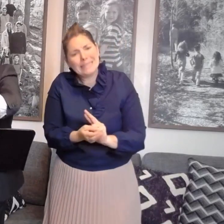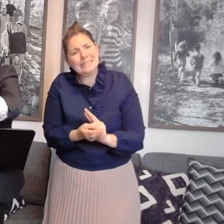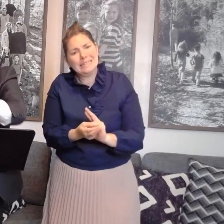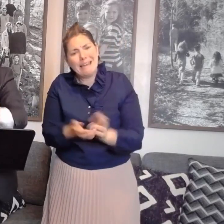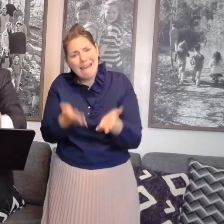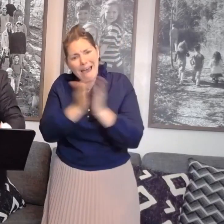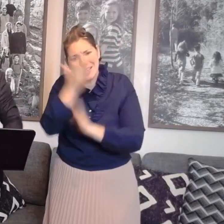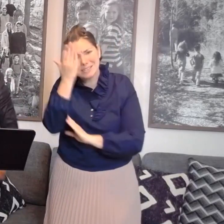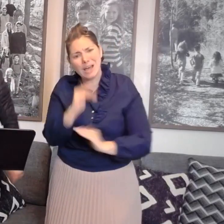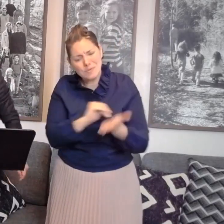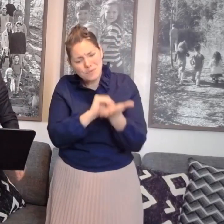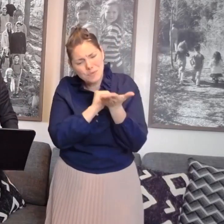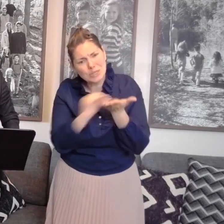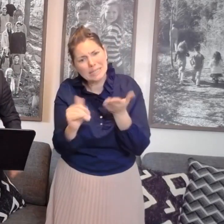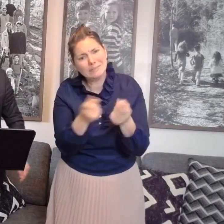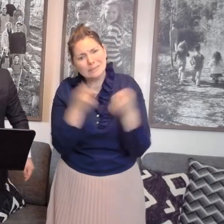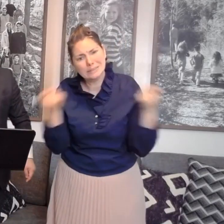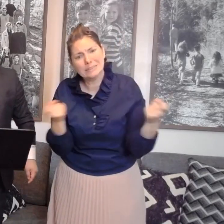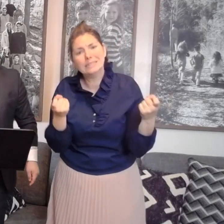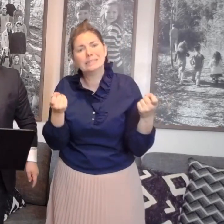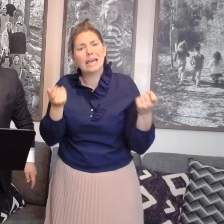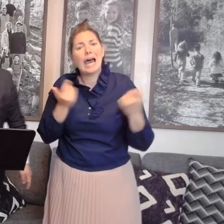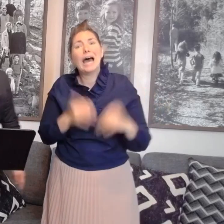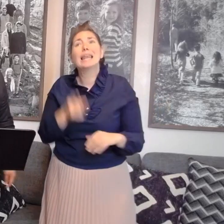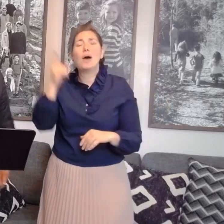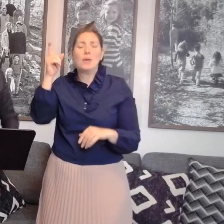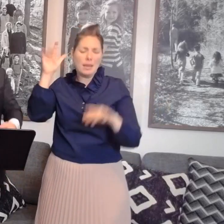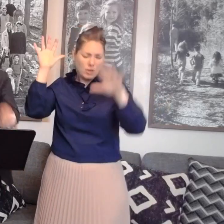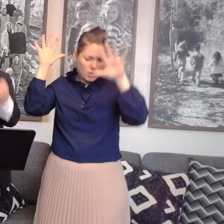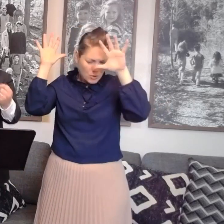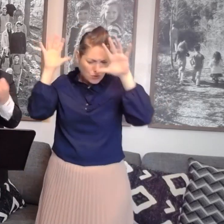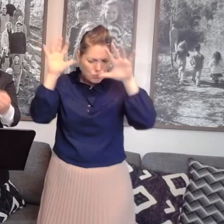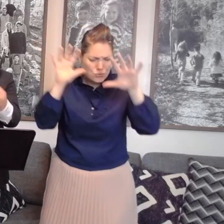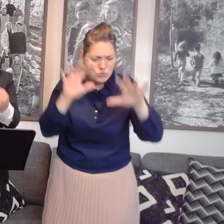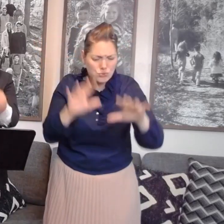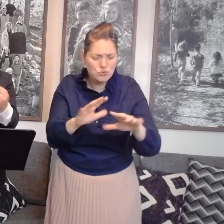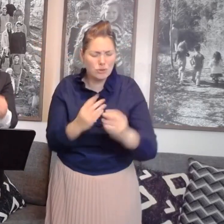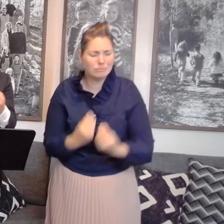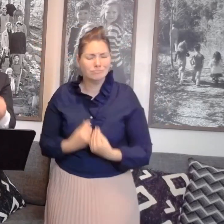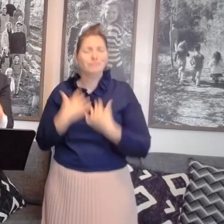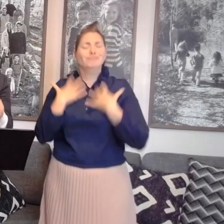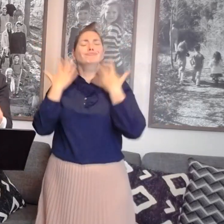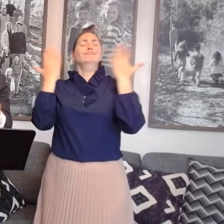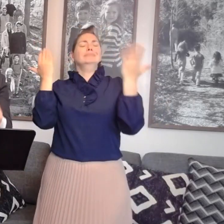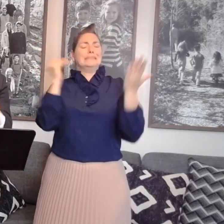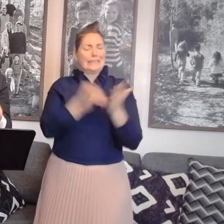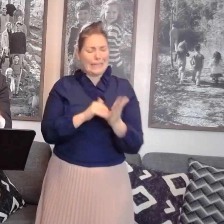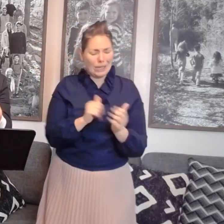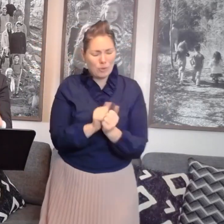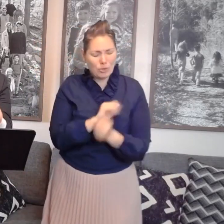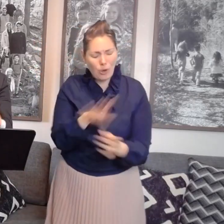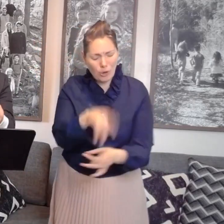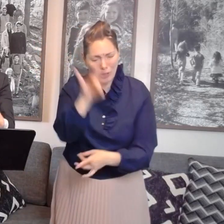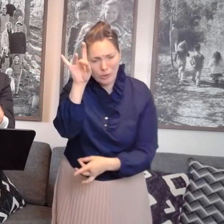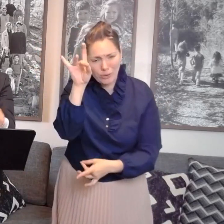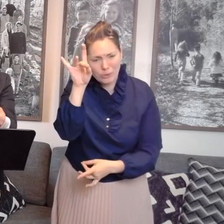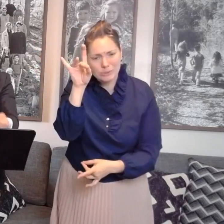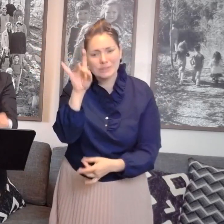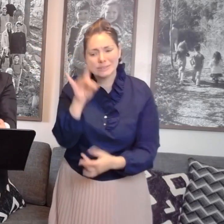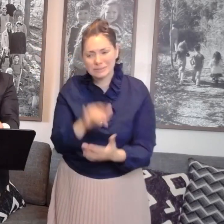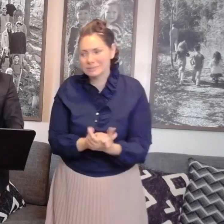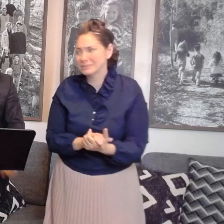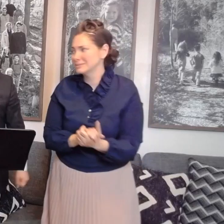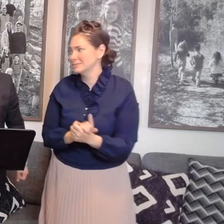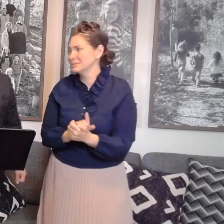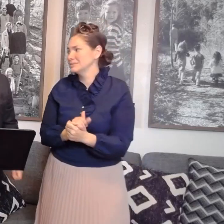God to forgive you, and let Him gloriously refill you with the Holy Ghost.